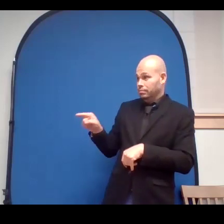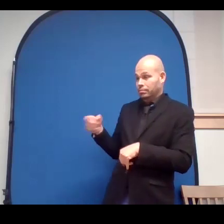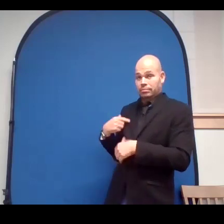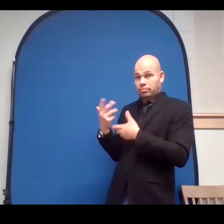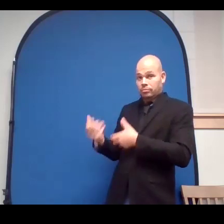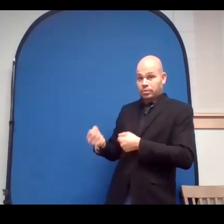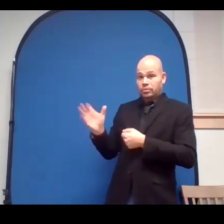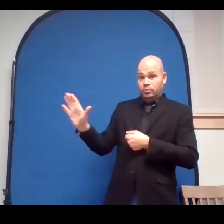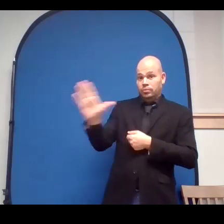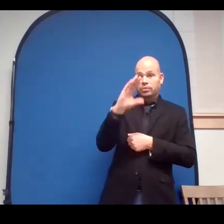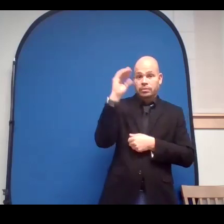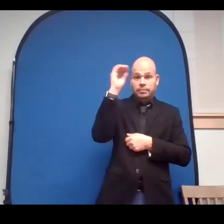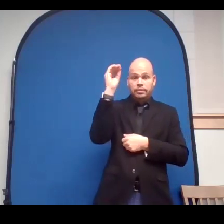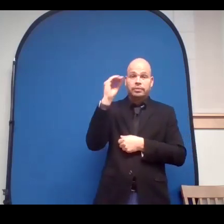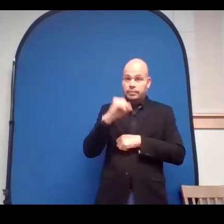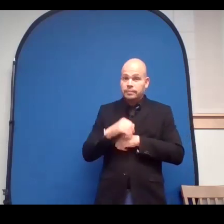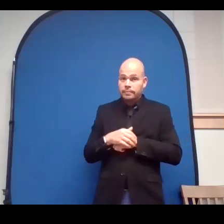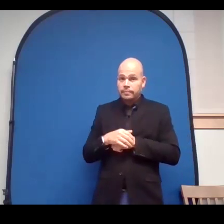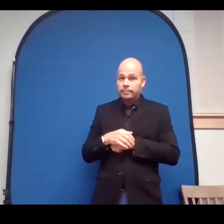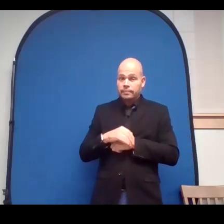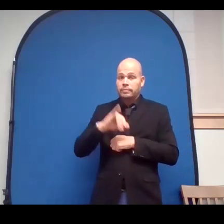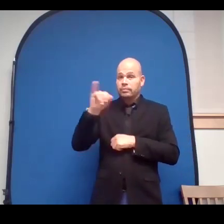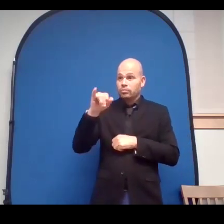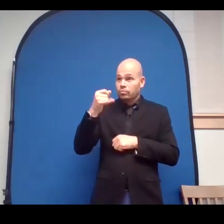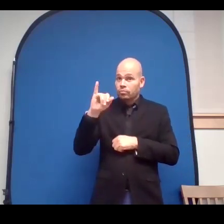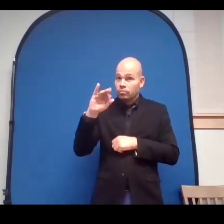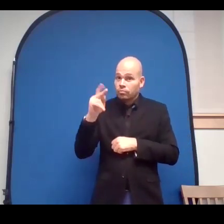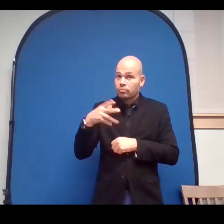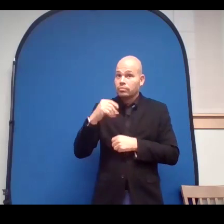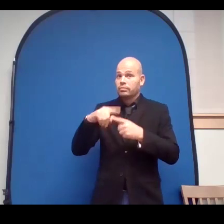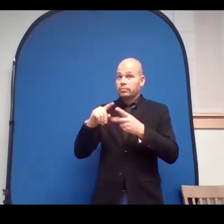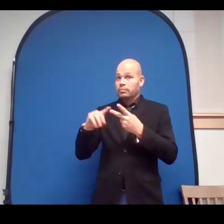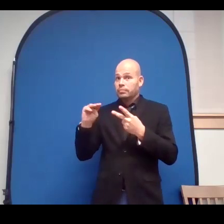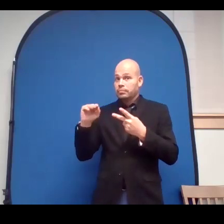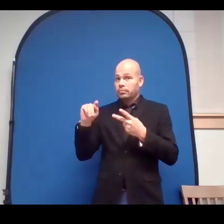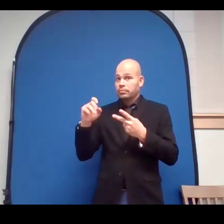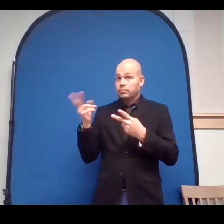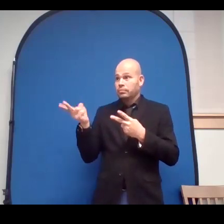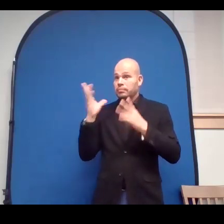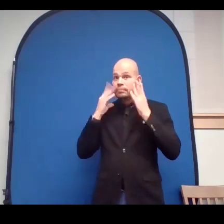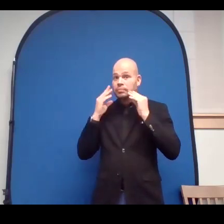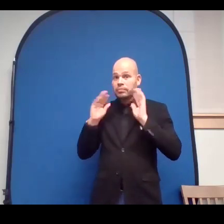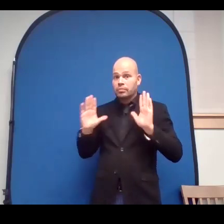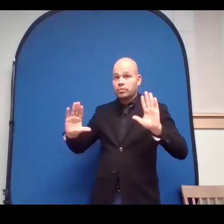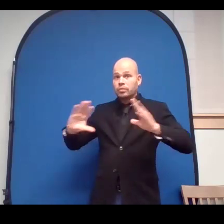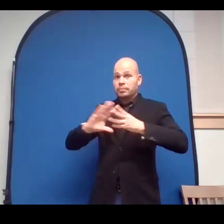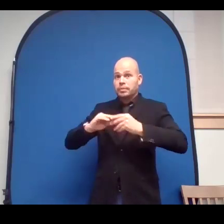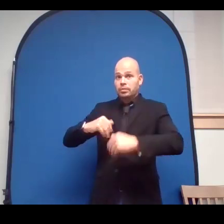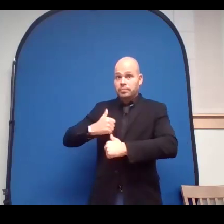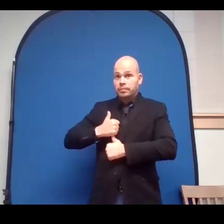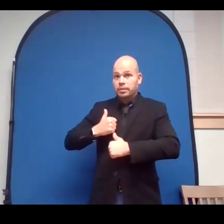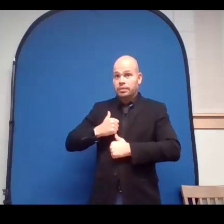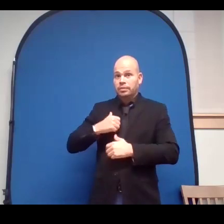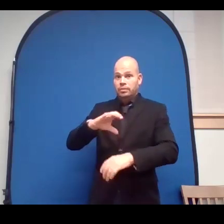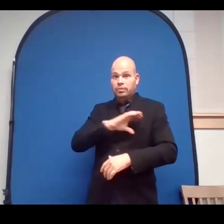Sergeant, as well as Master Sergeant Yurick and his law enforcement, as well as his experience in the Army, and what they were stating to me, that yes,